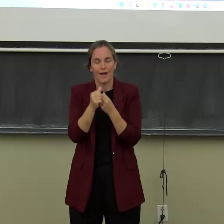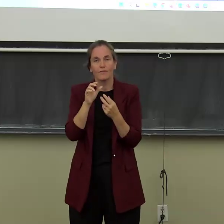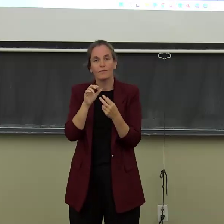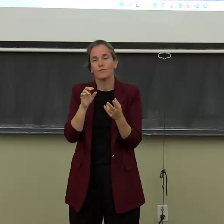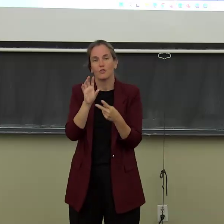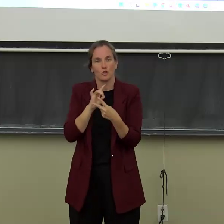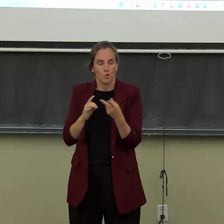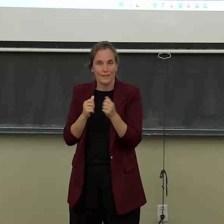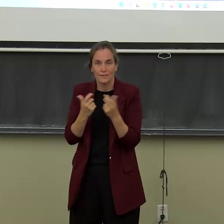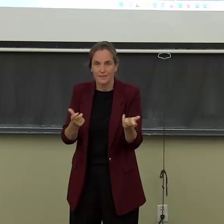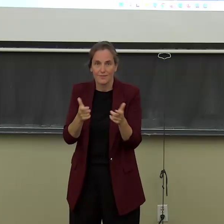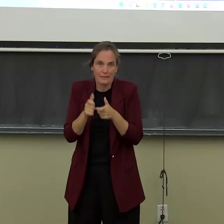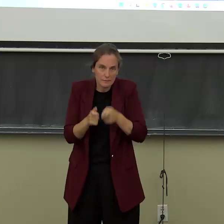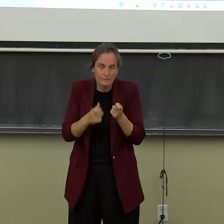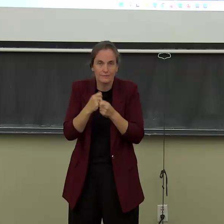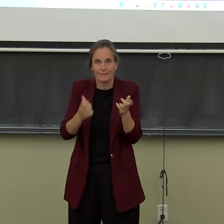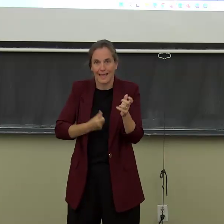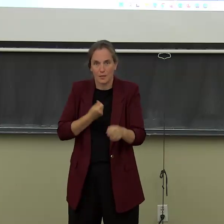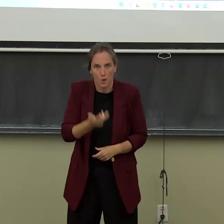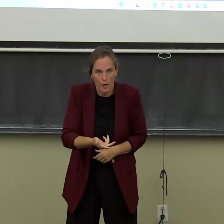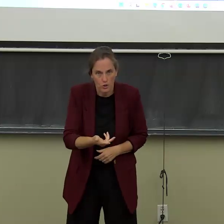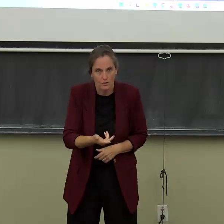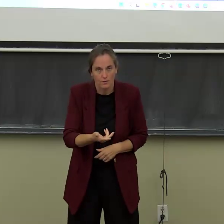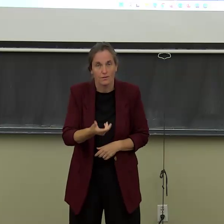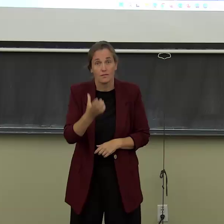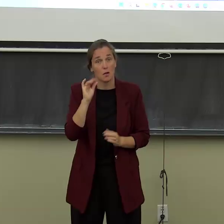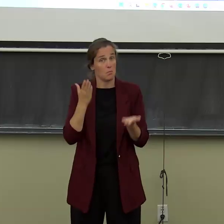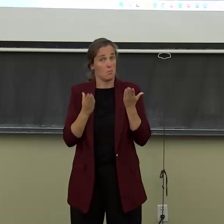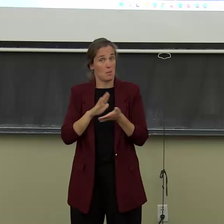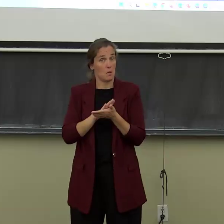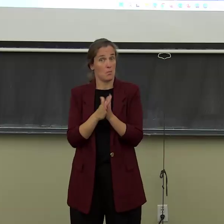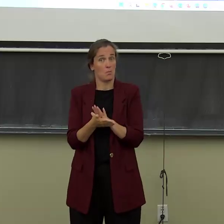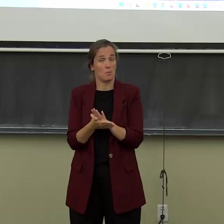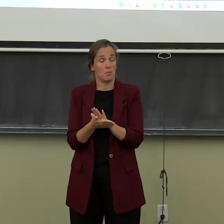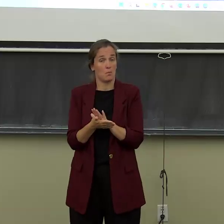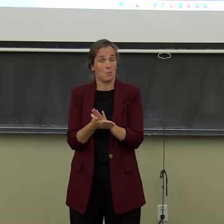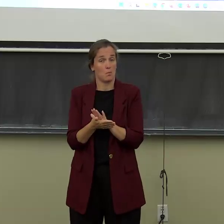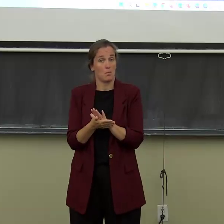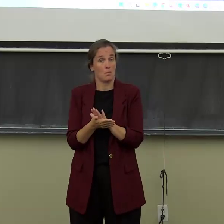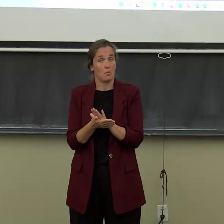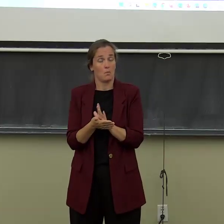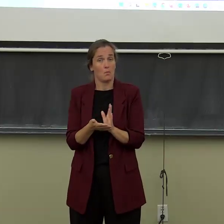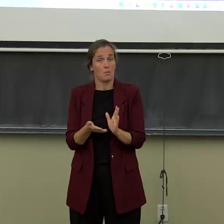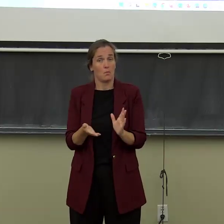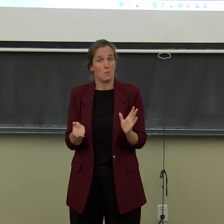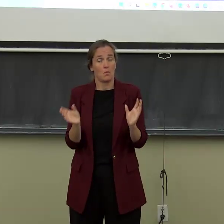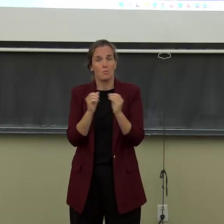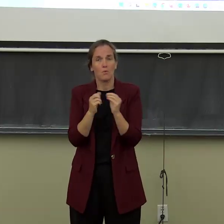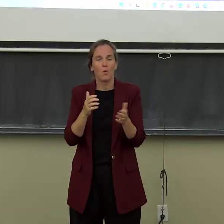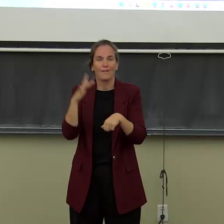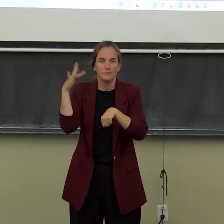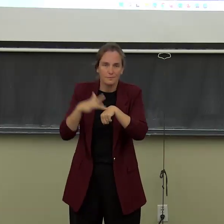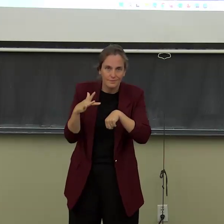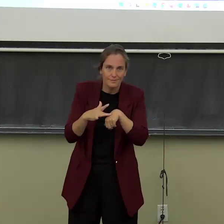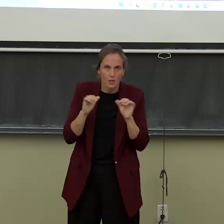of expression. Maybe it becomes more tangible